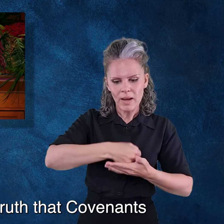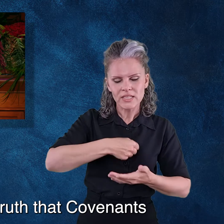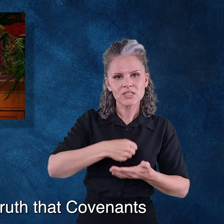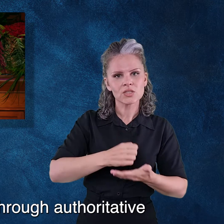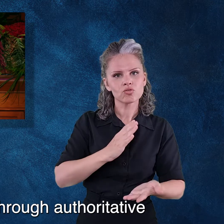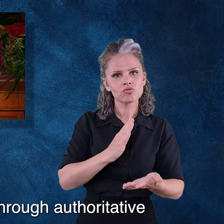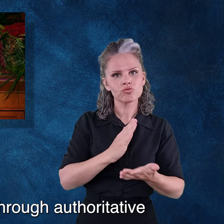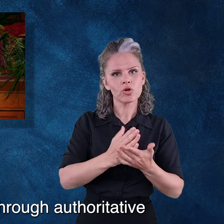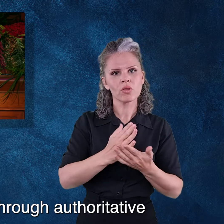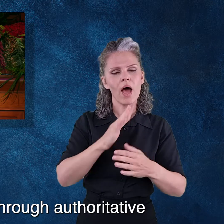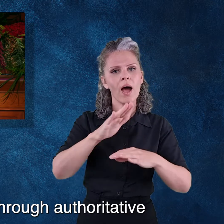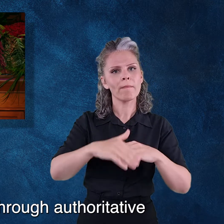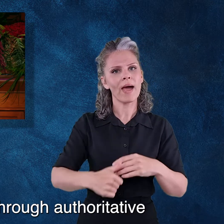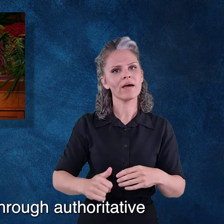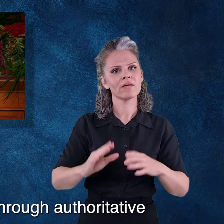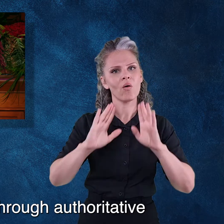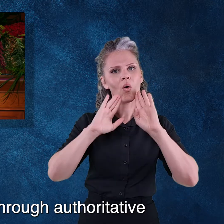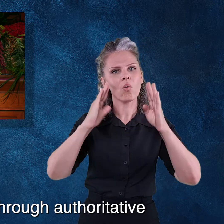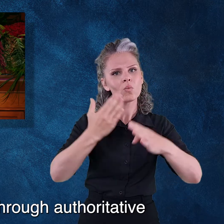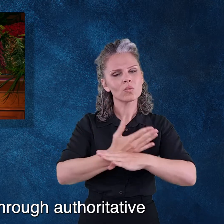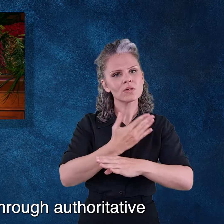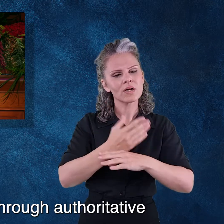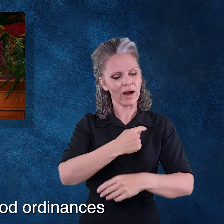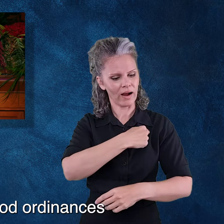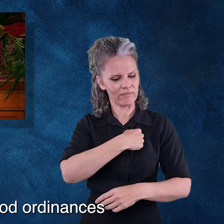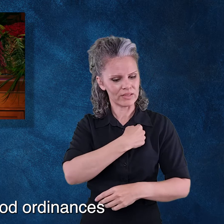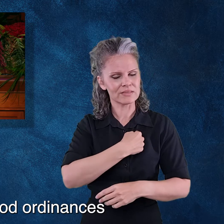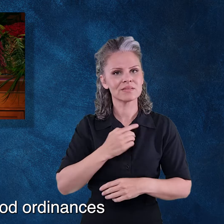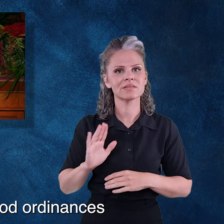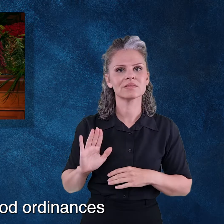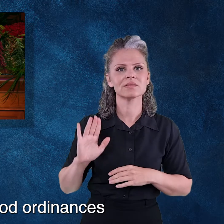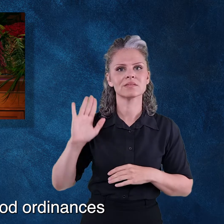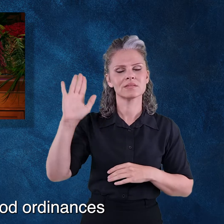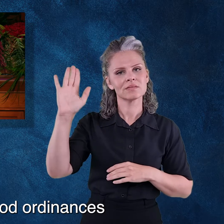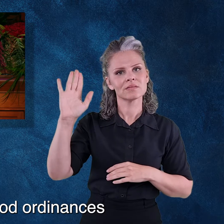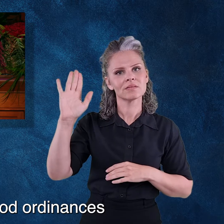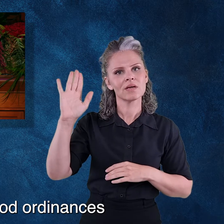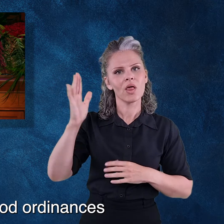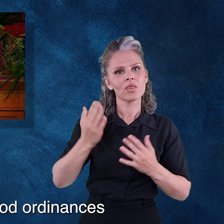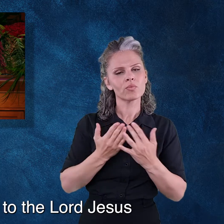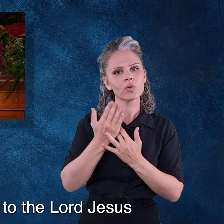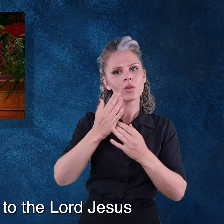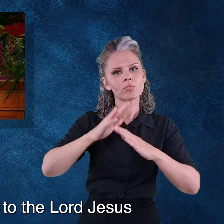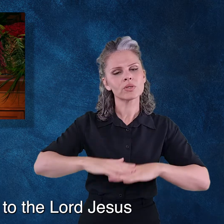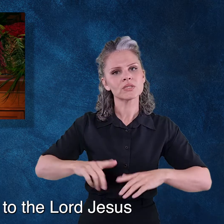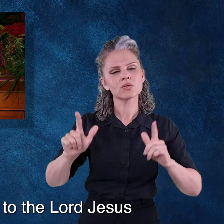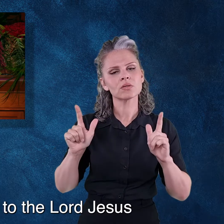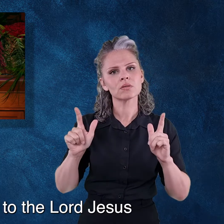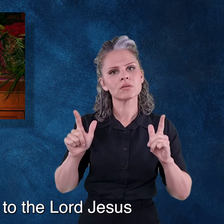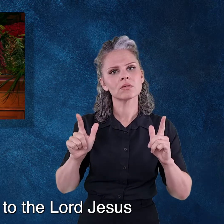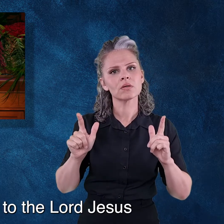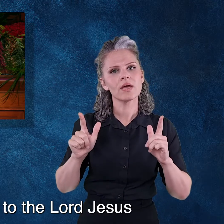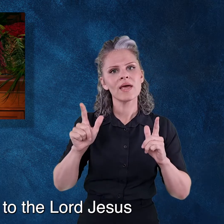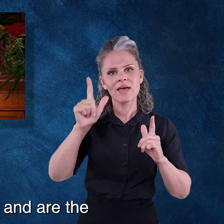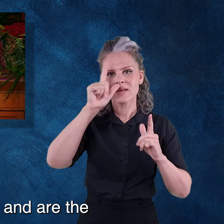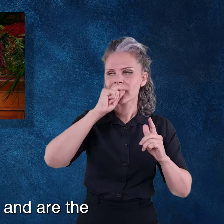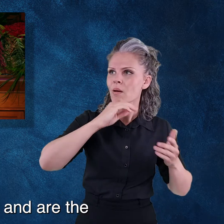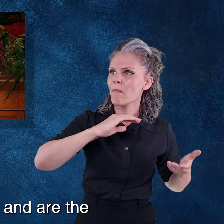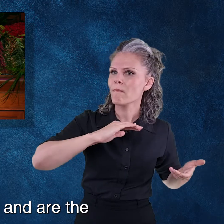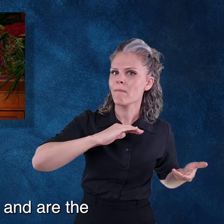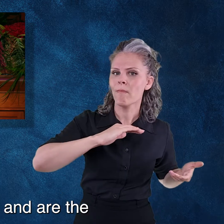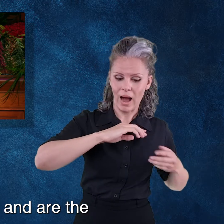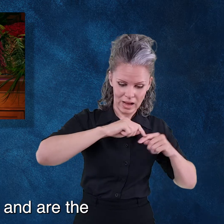entered into through authoritative priesthood ordinances can bind us to the Lord Jesus